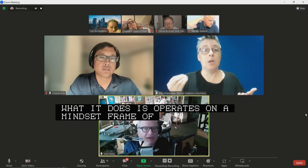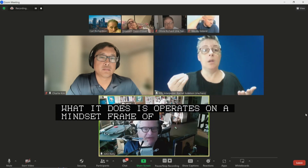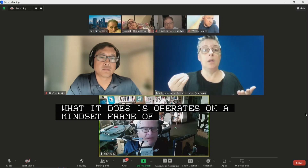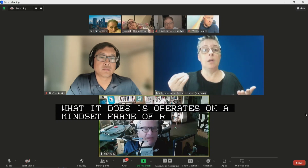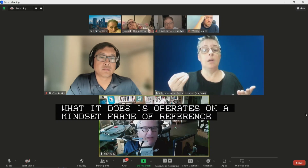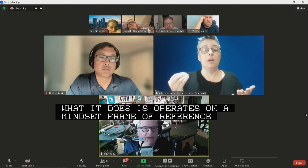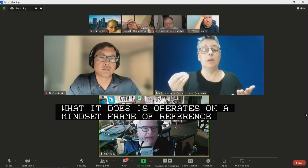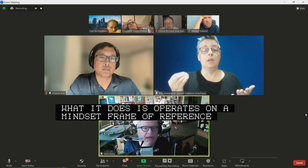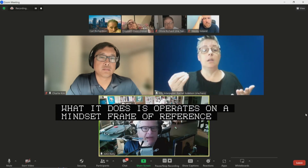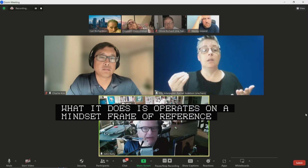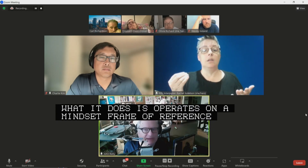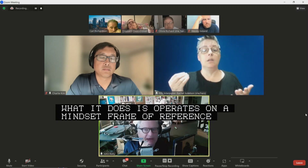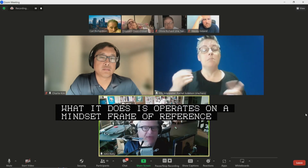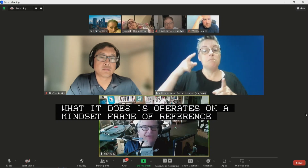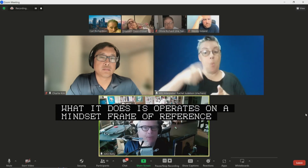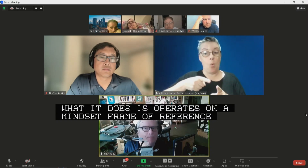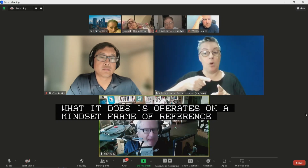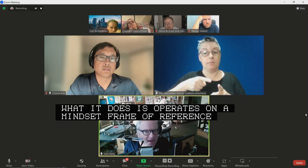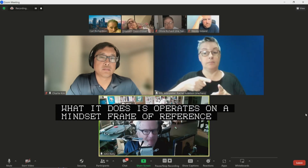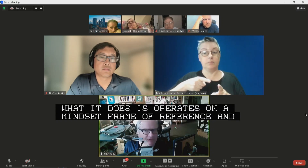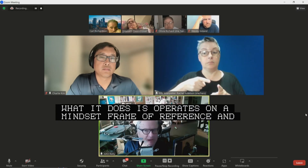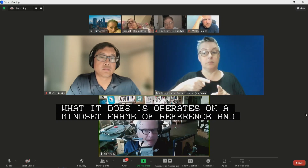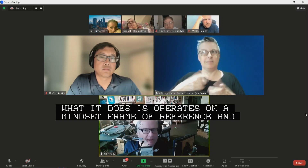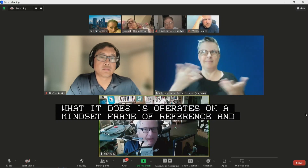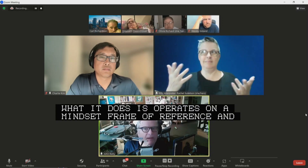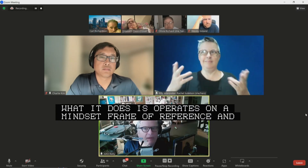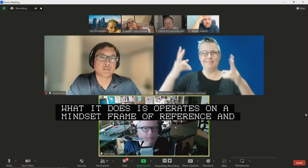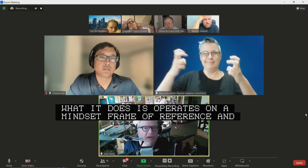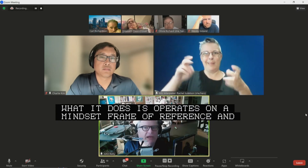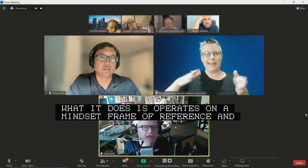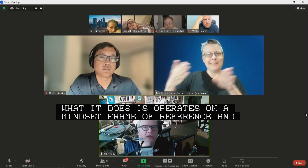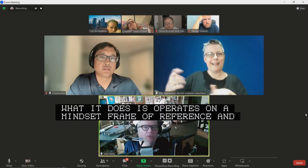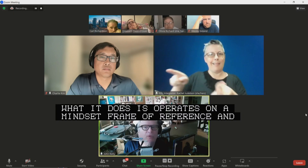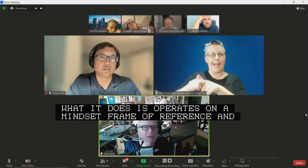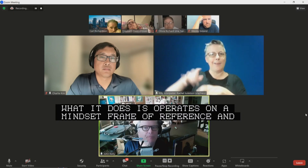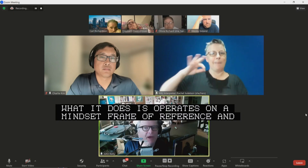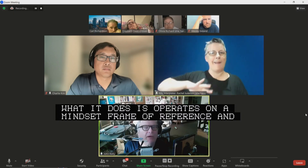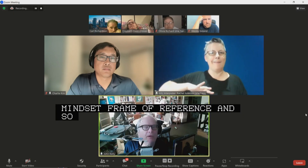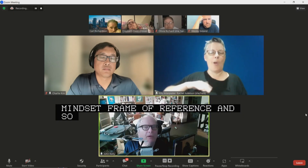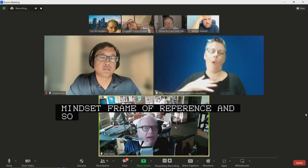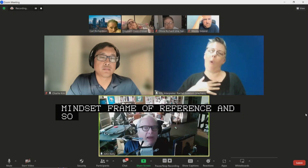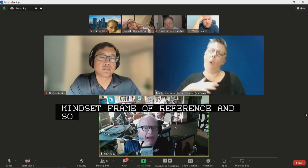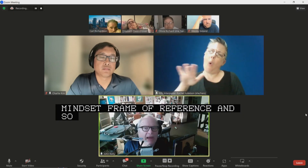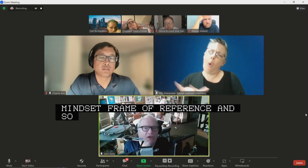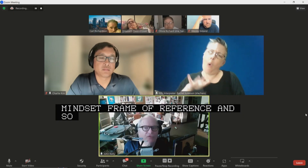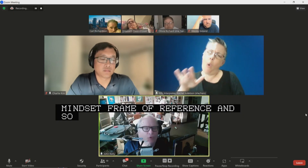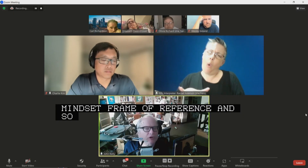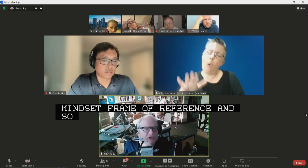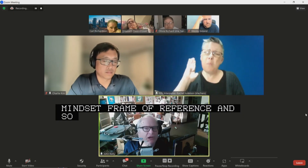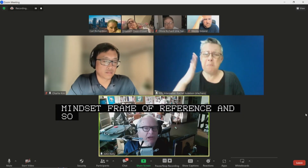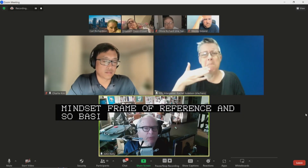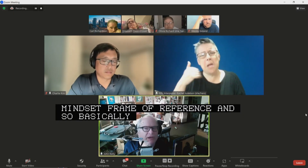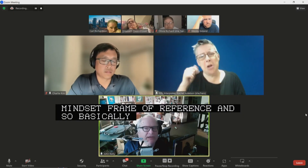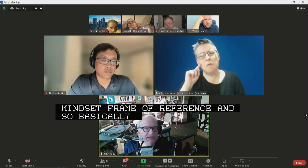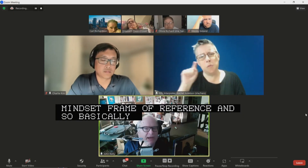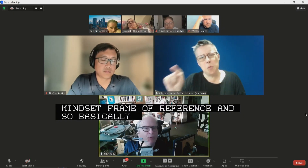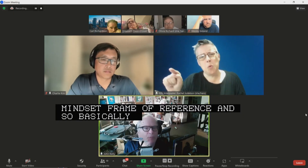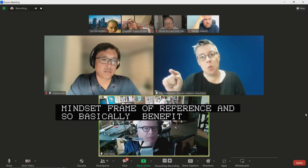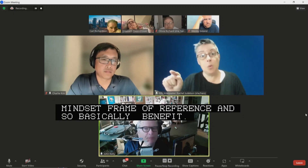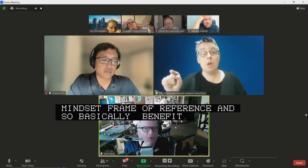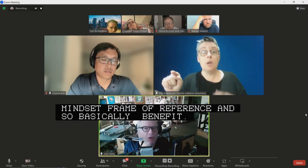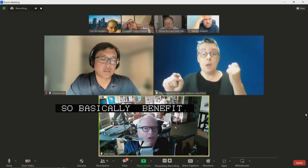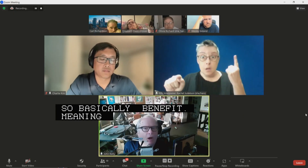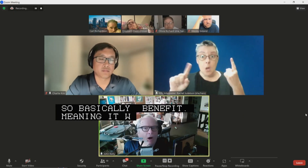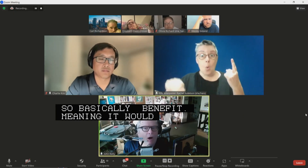It's basically like death as a benefit, meaning it would be better. And unfortunately, when